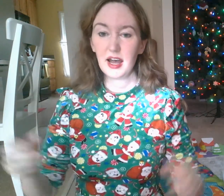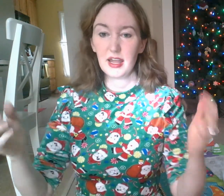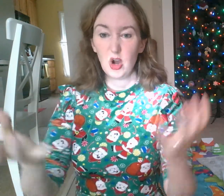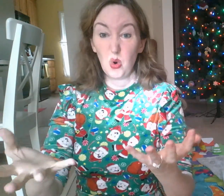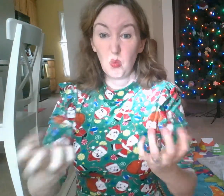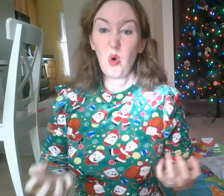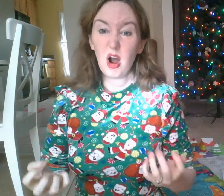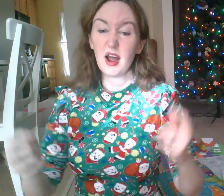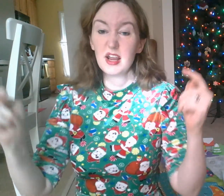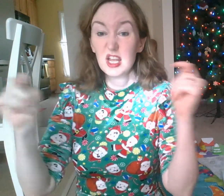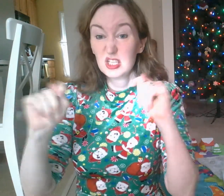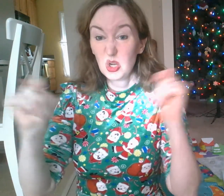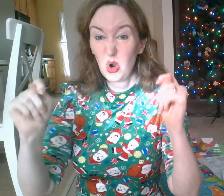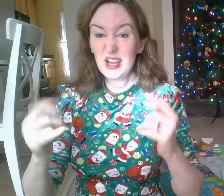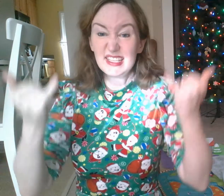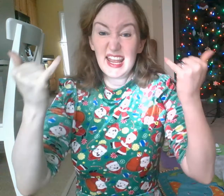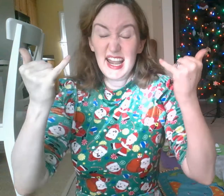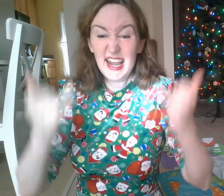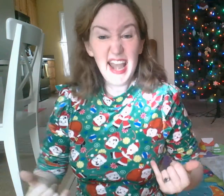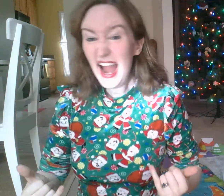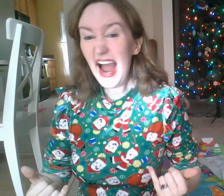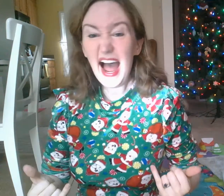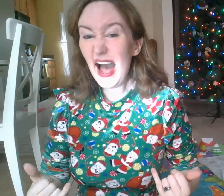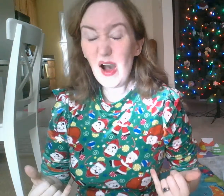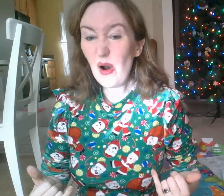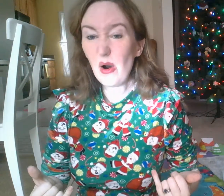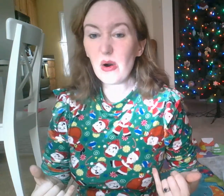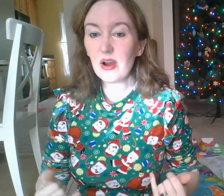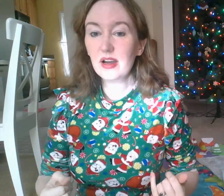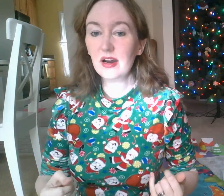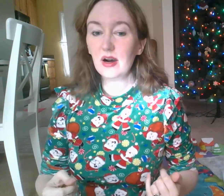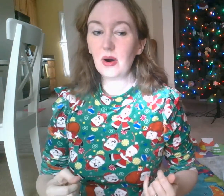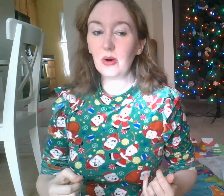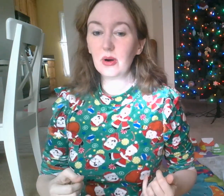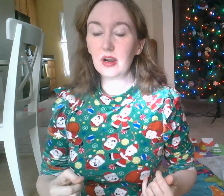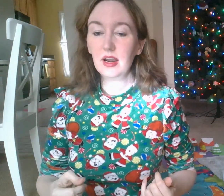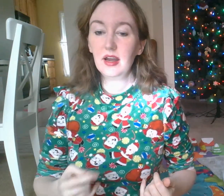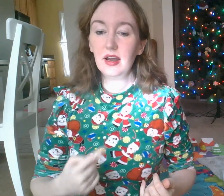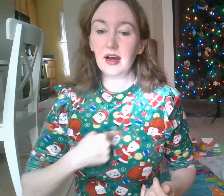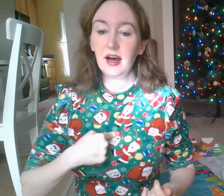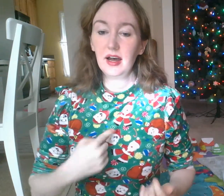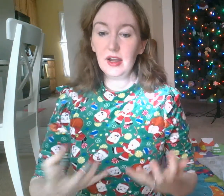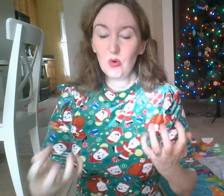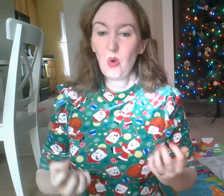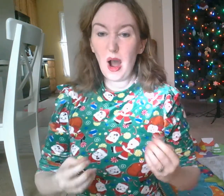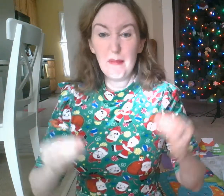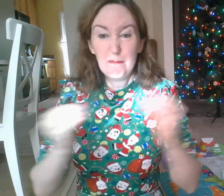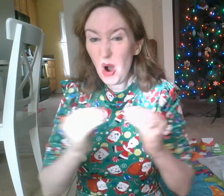I want toys now. Or, I want